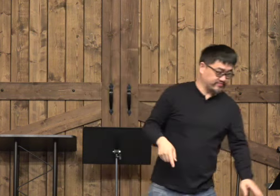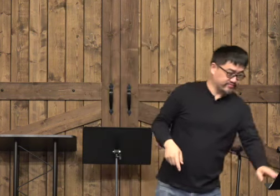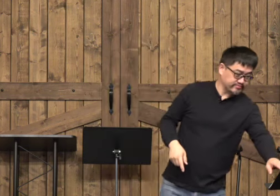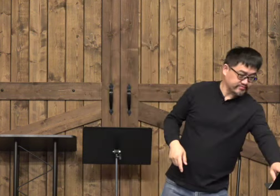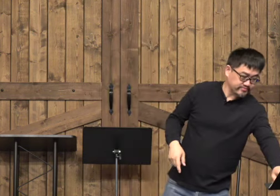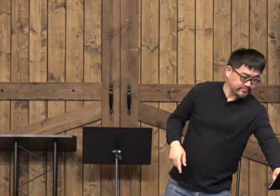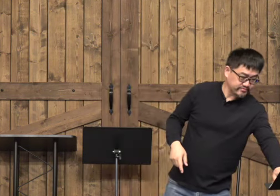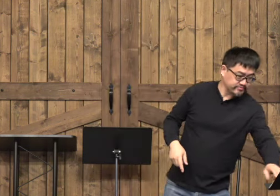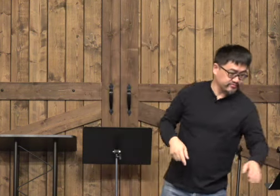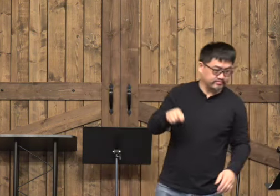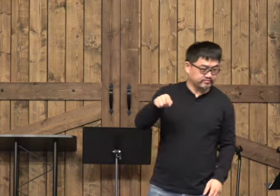there.